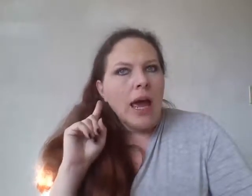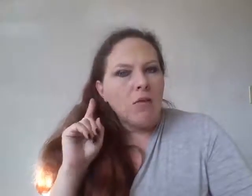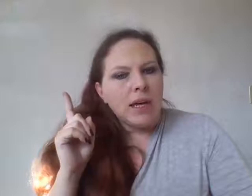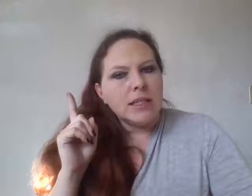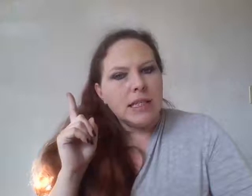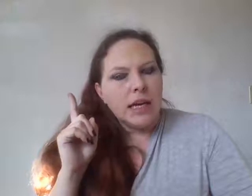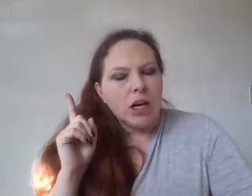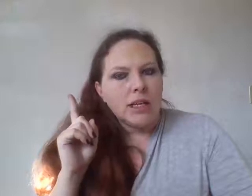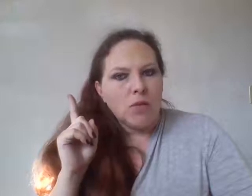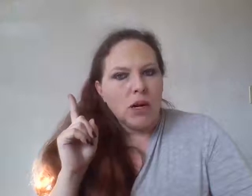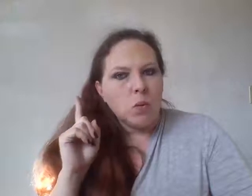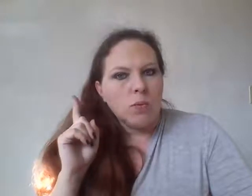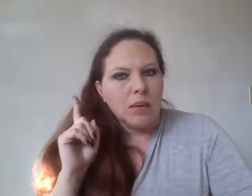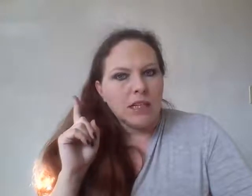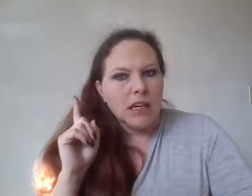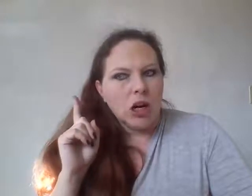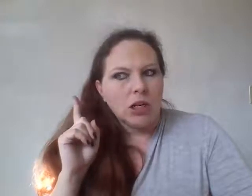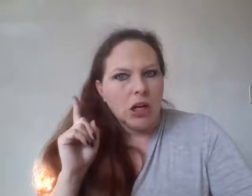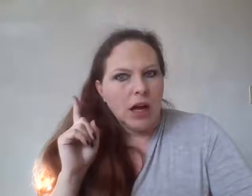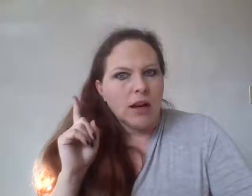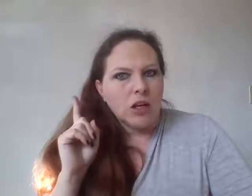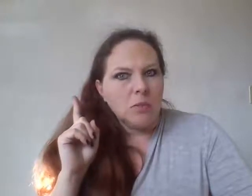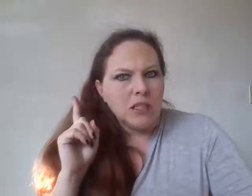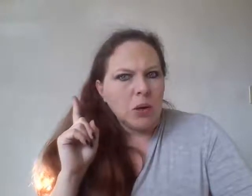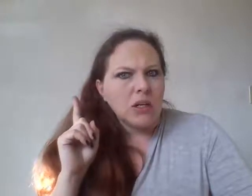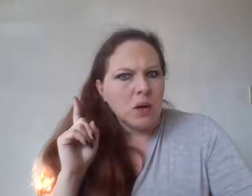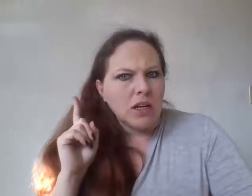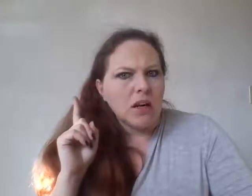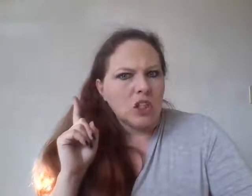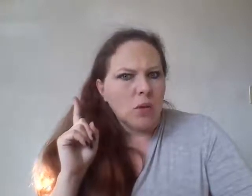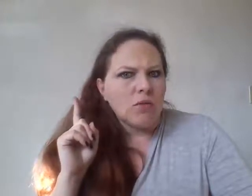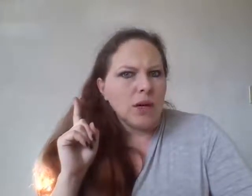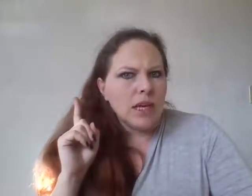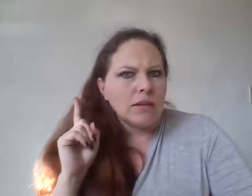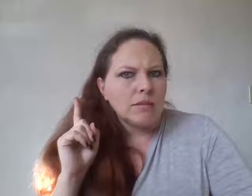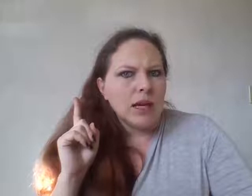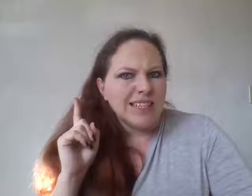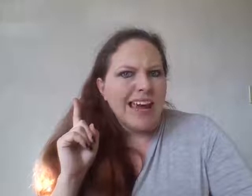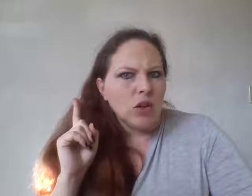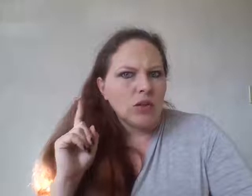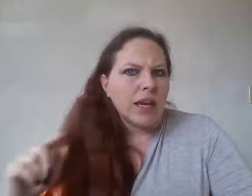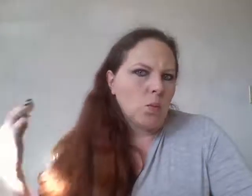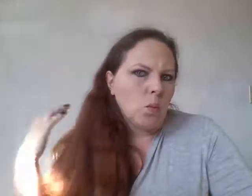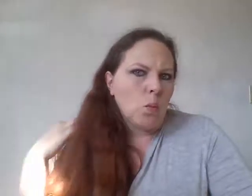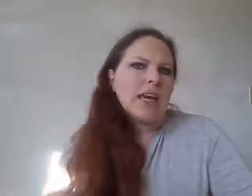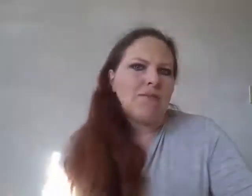if we can hear his voice, we'll be able to hear a lot. You'd be surprised what a tone of voice can entail, what it can